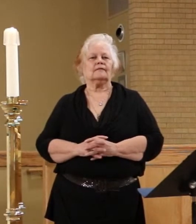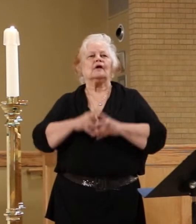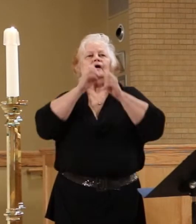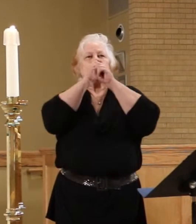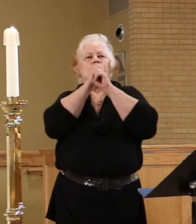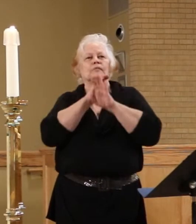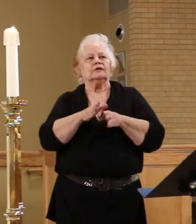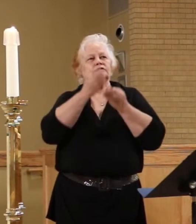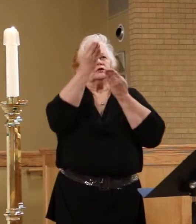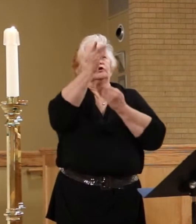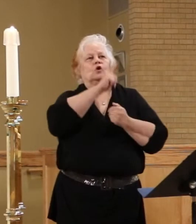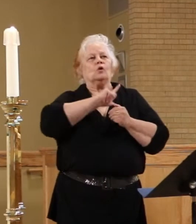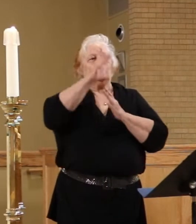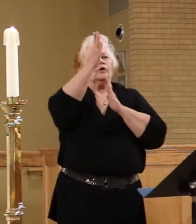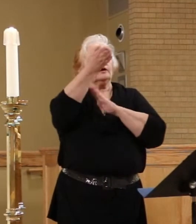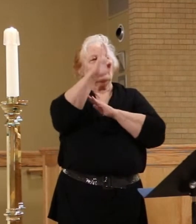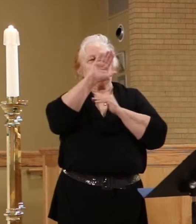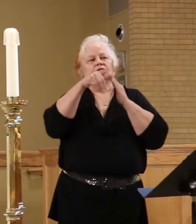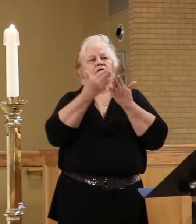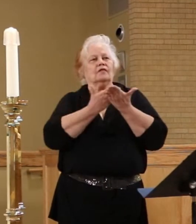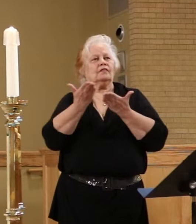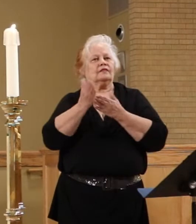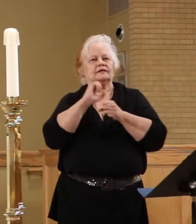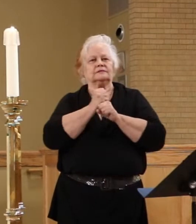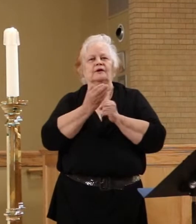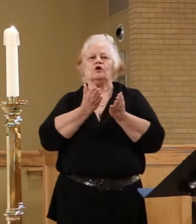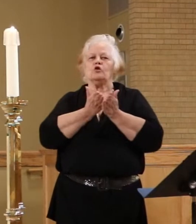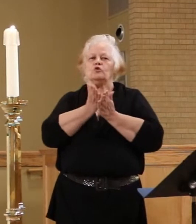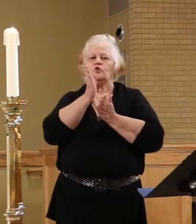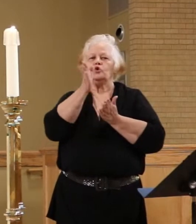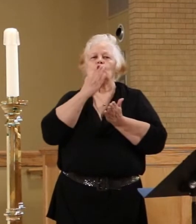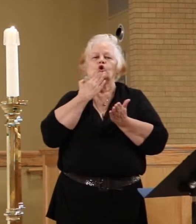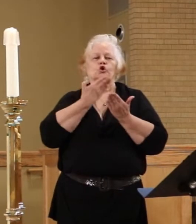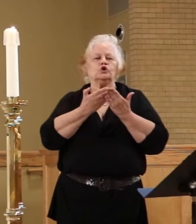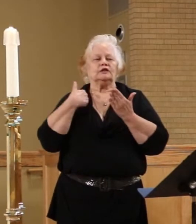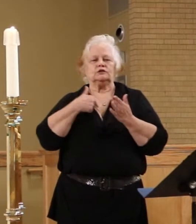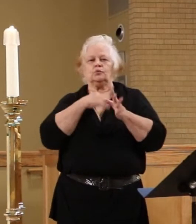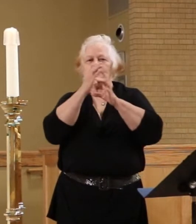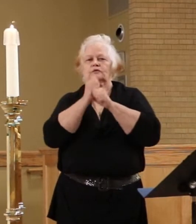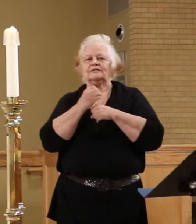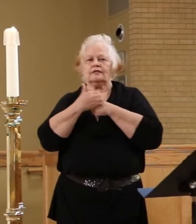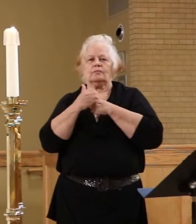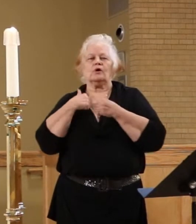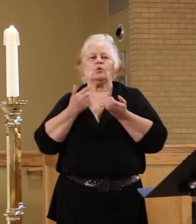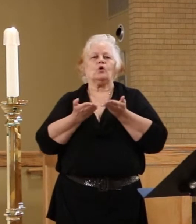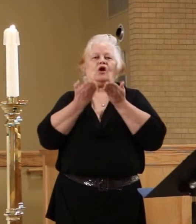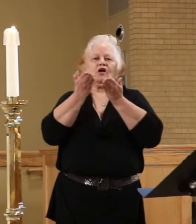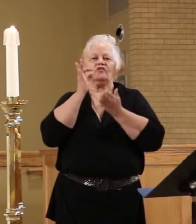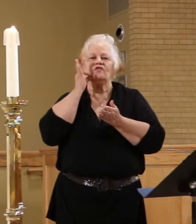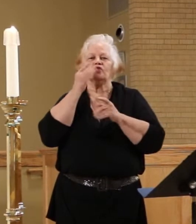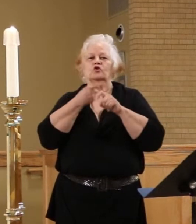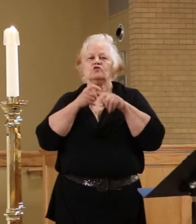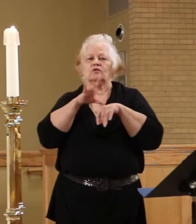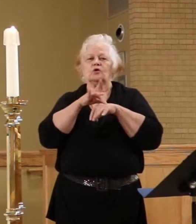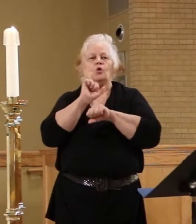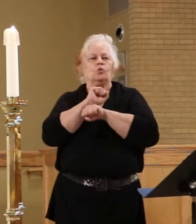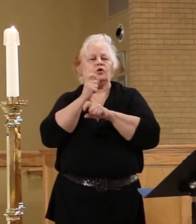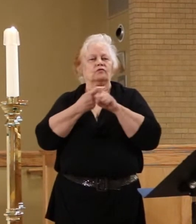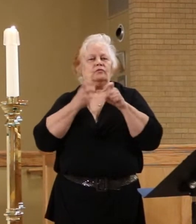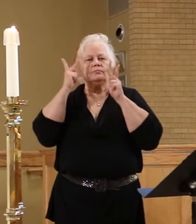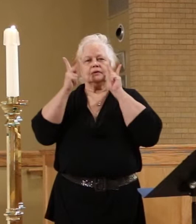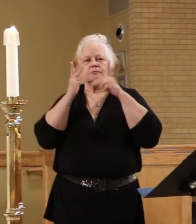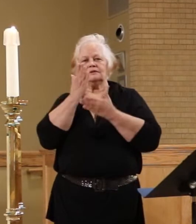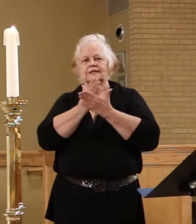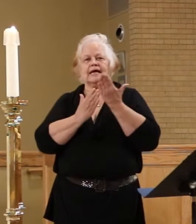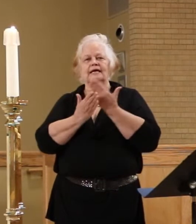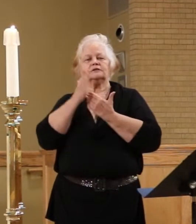Blessed are you, Lord God of all creation, for through your goodness we have received the bread we offer you, fruit of the earth and work of human hands. It